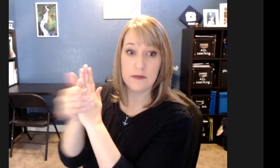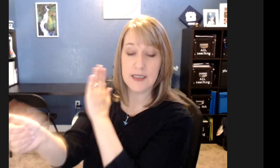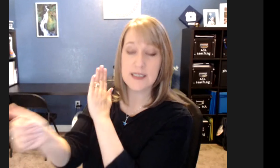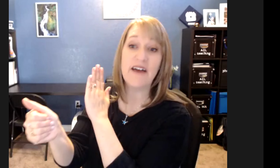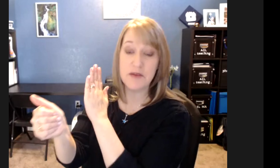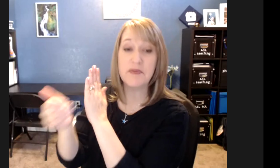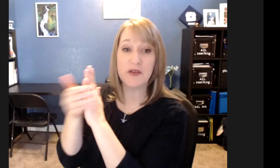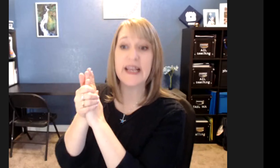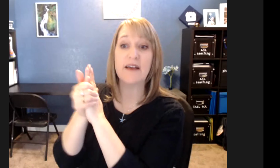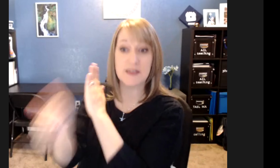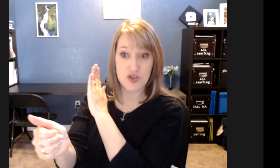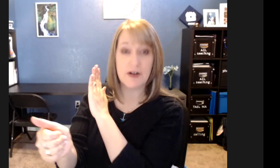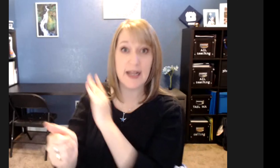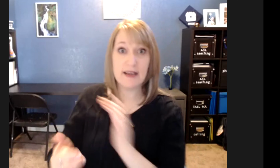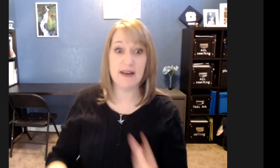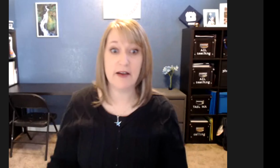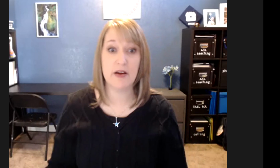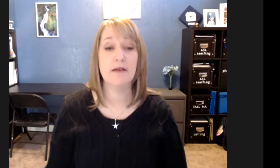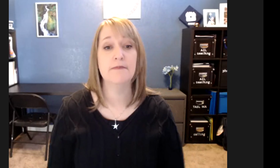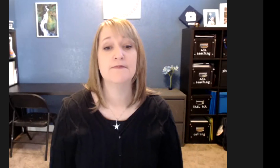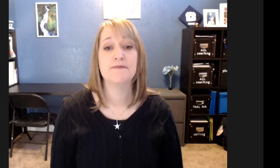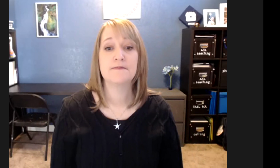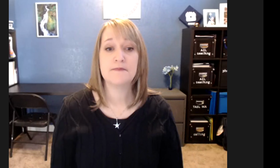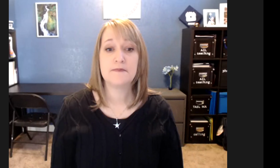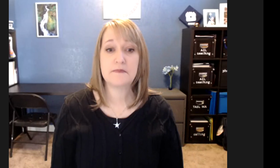right? To have an ability, have some training in an area.